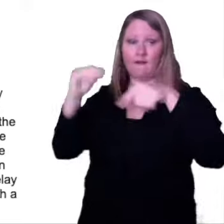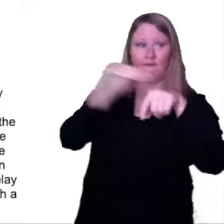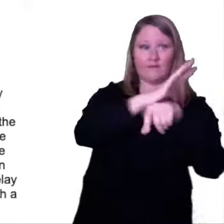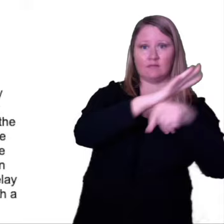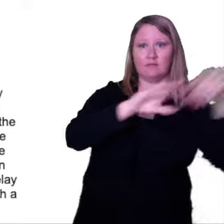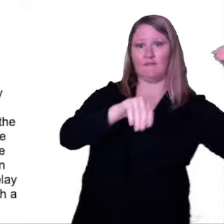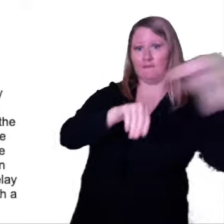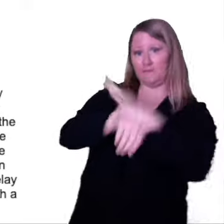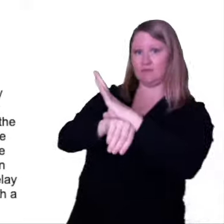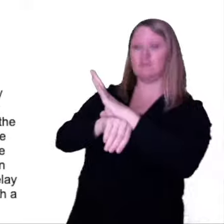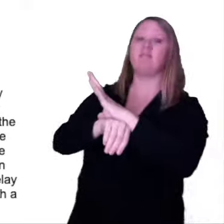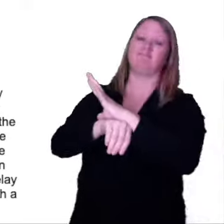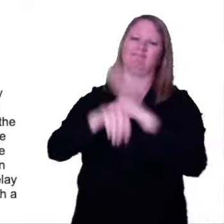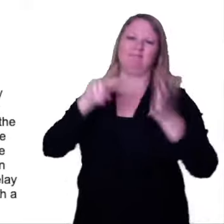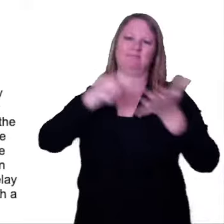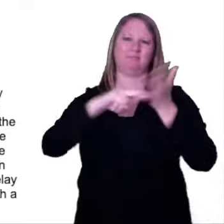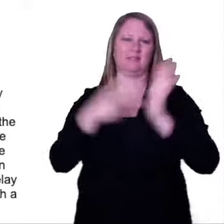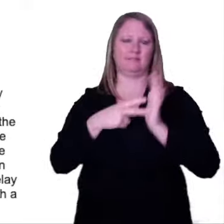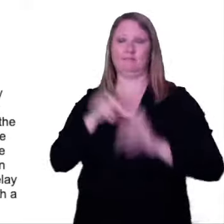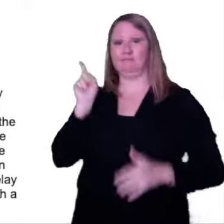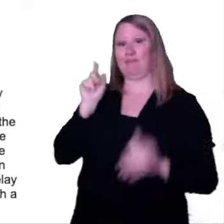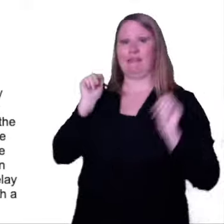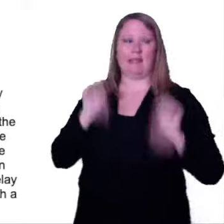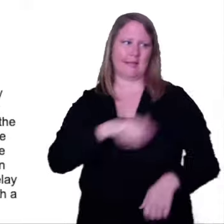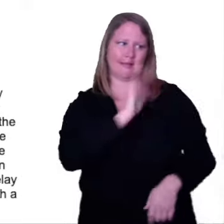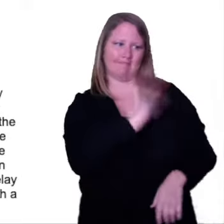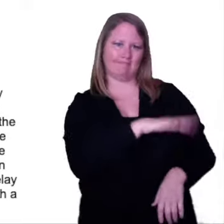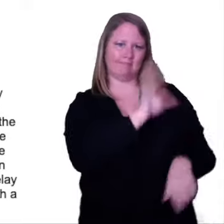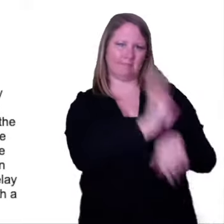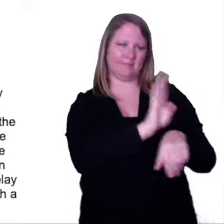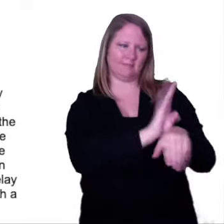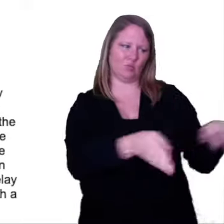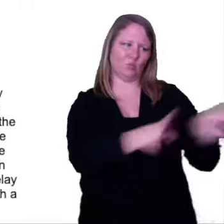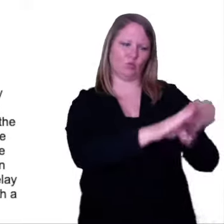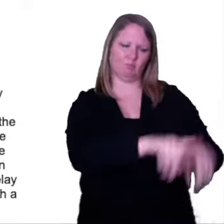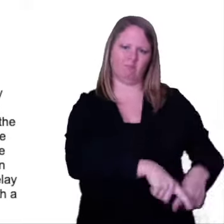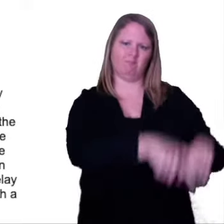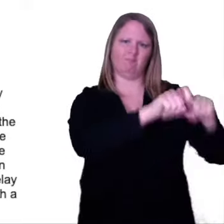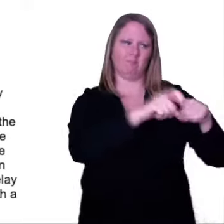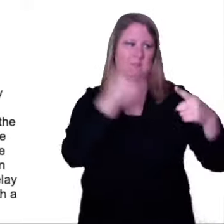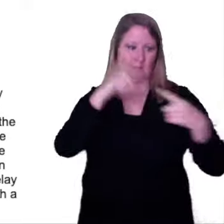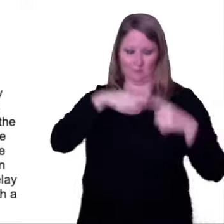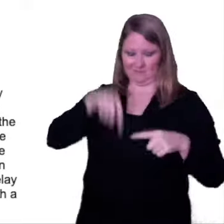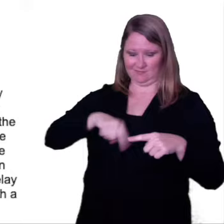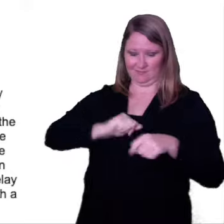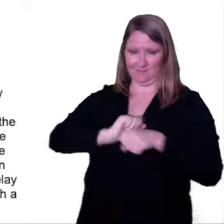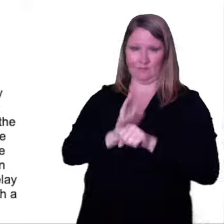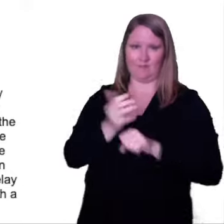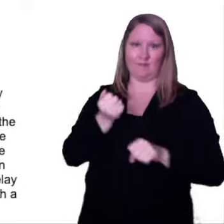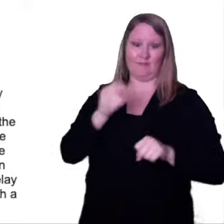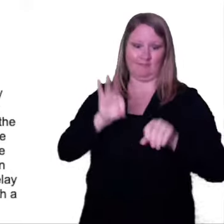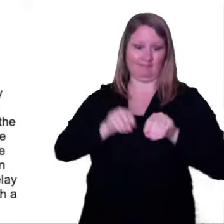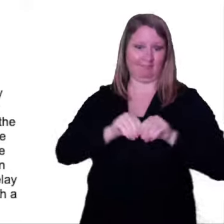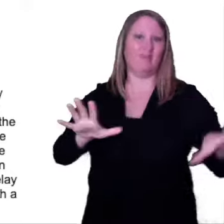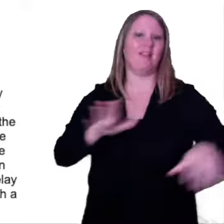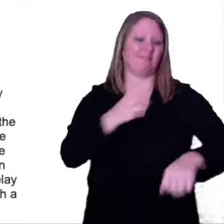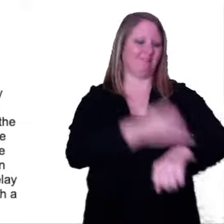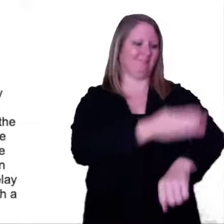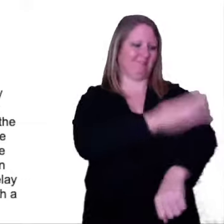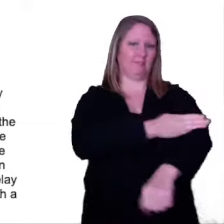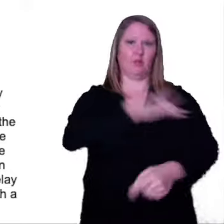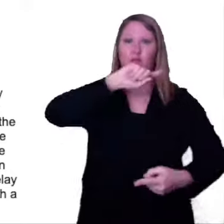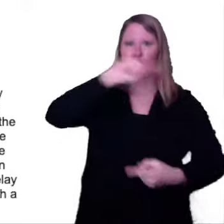of state business if strict compliance with the provisions would in any way prevent, hinder, or